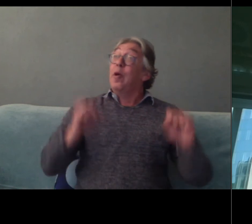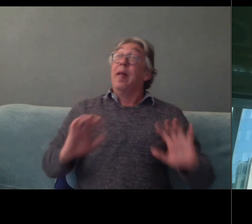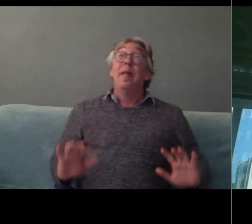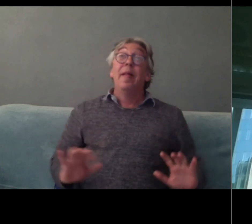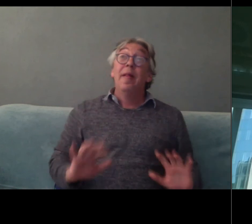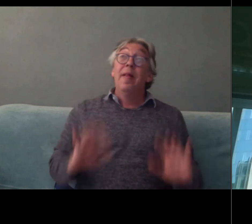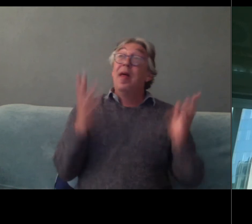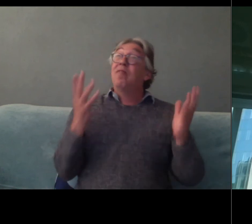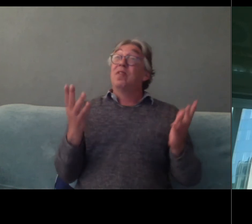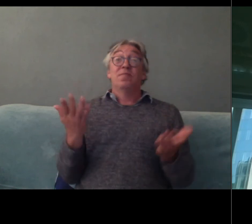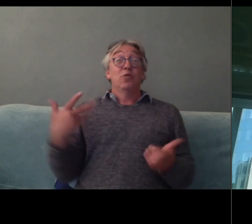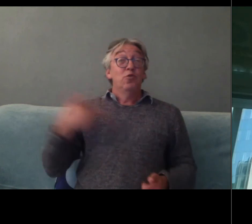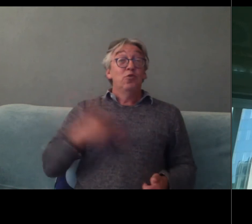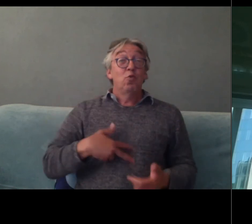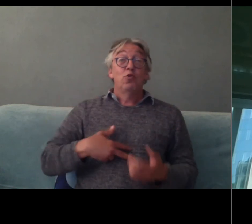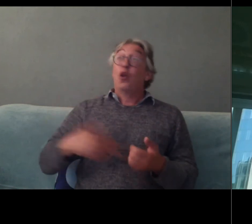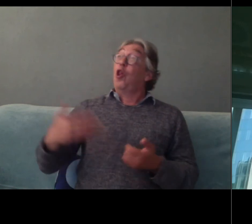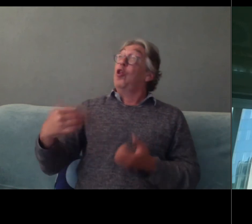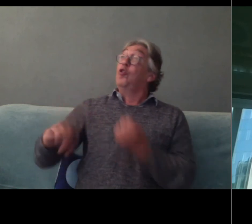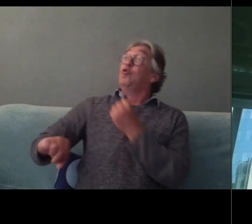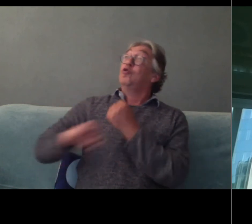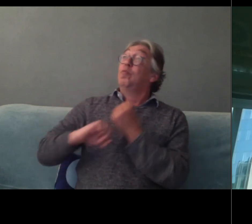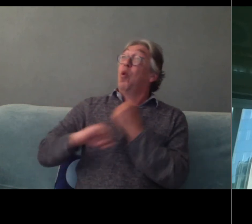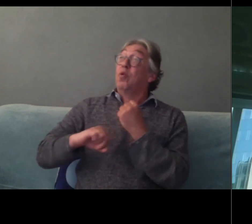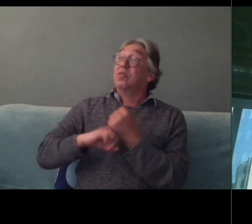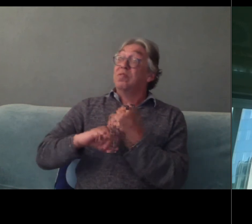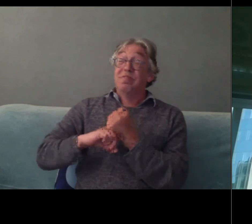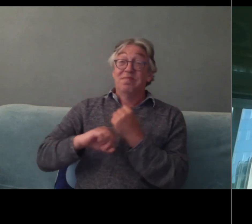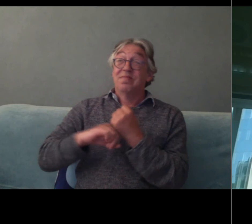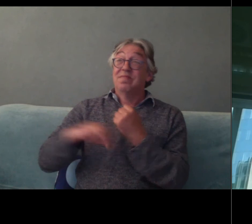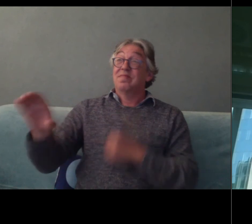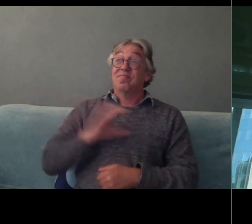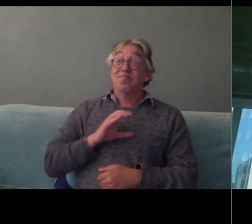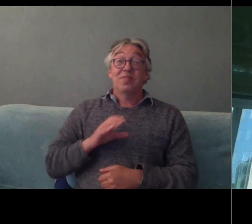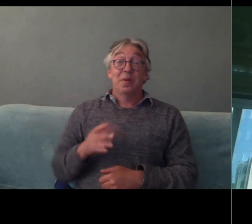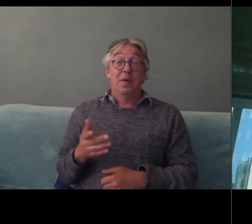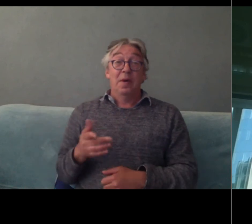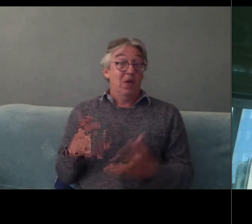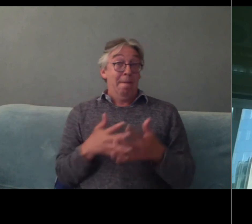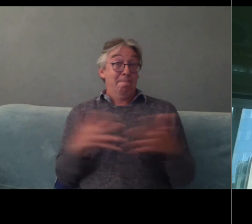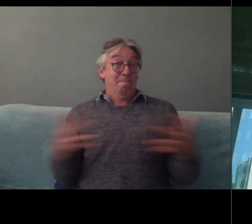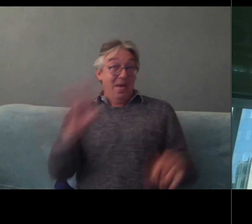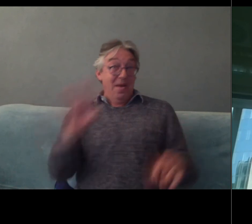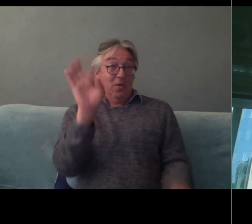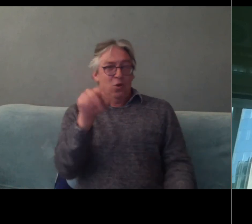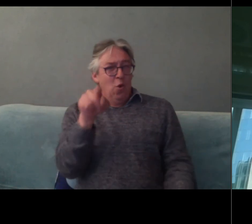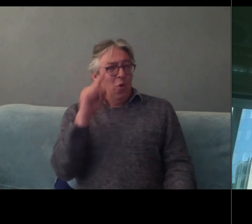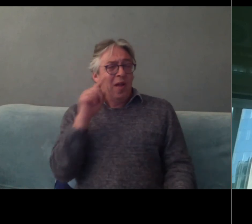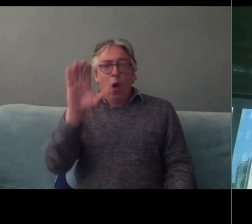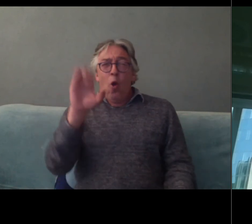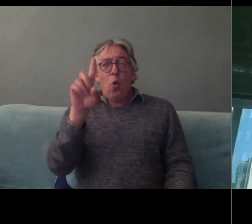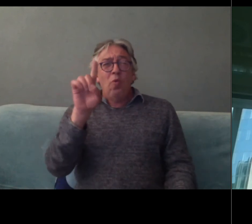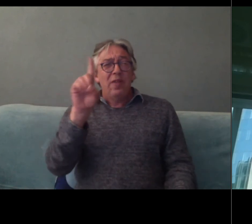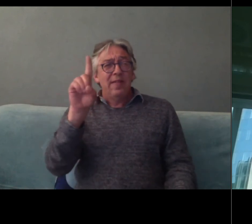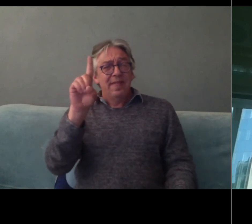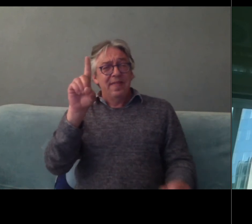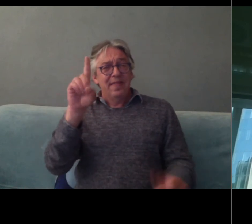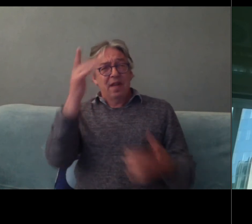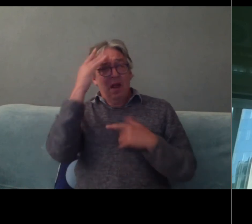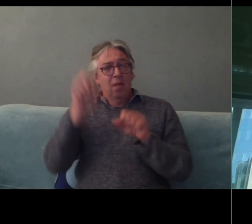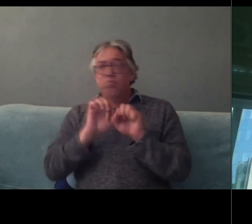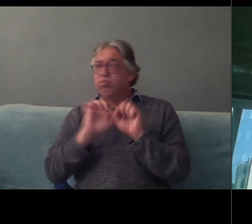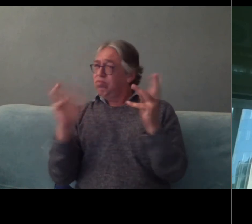require after receiving their disability assessment? It's quite a big question. Would you be happy to answer this, Catalina?